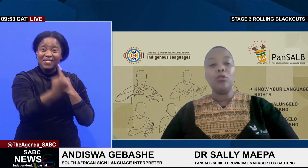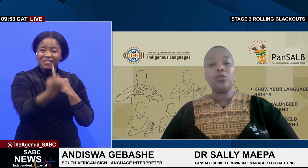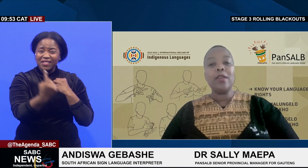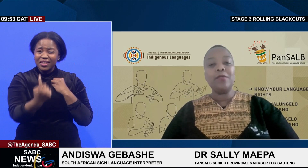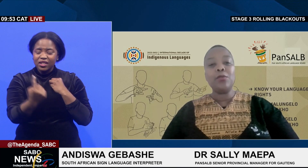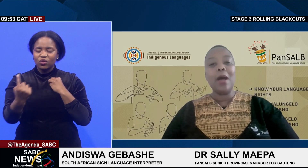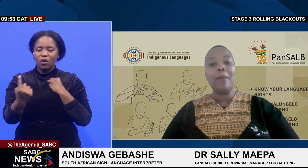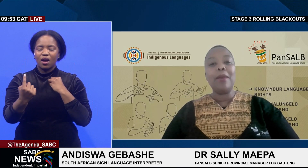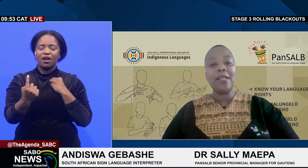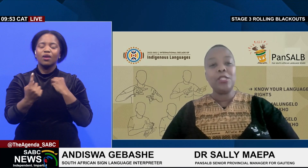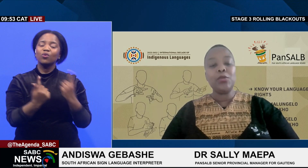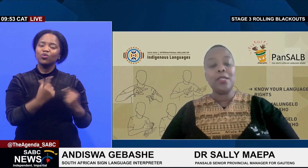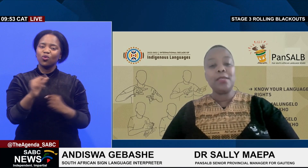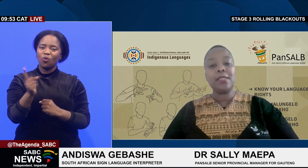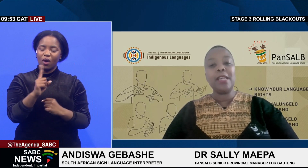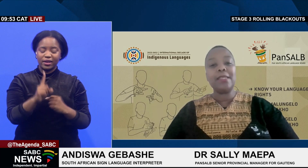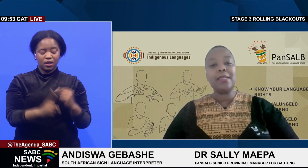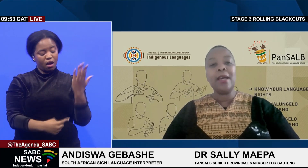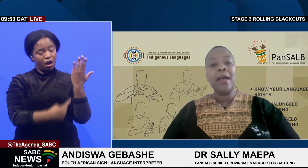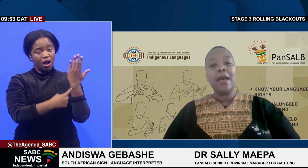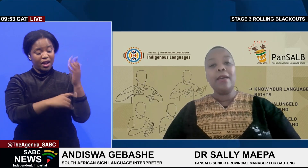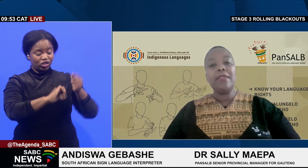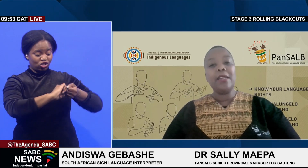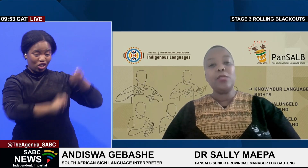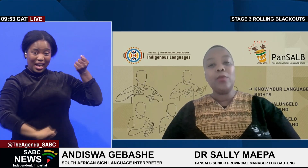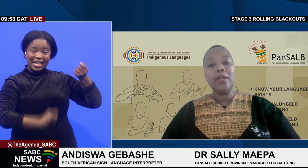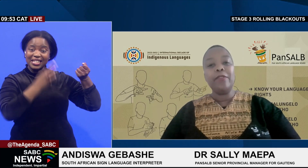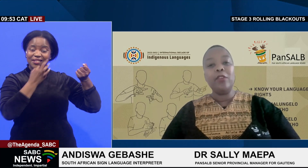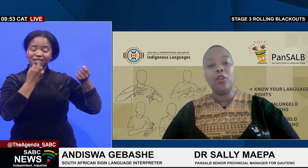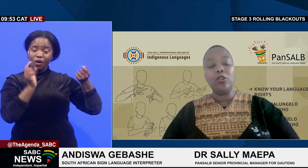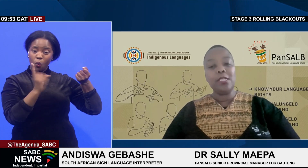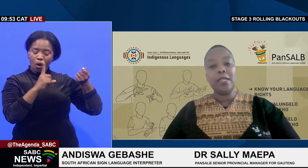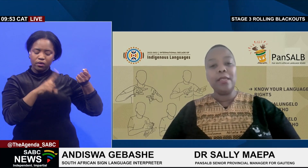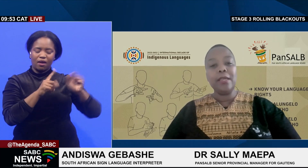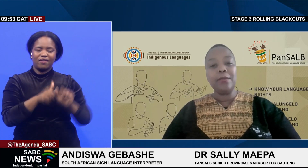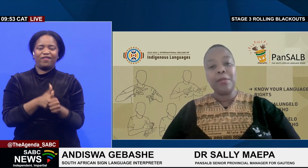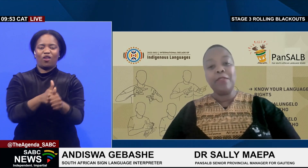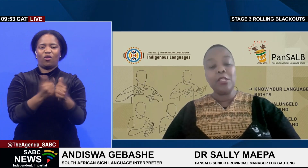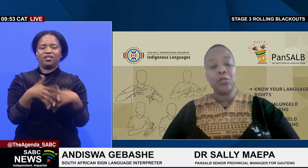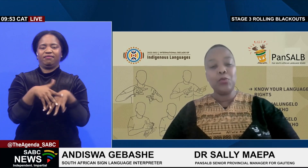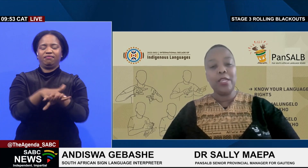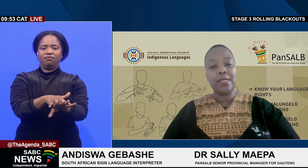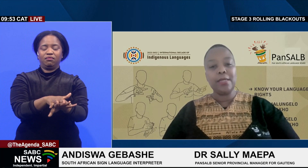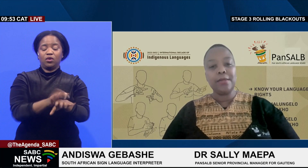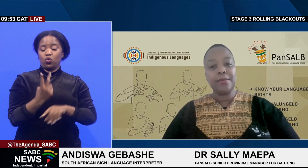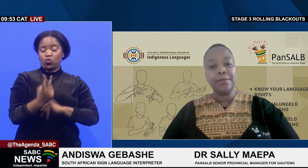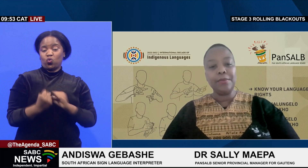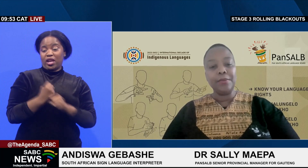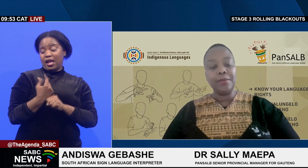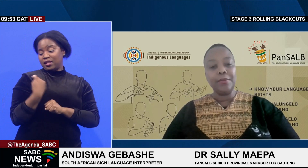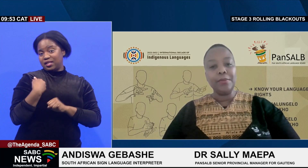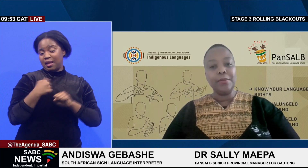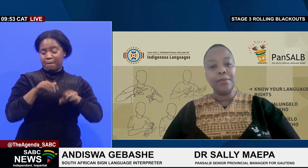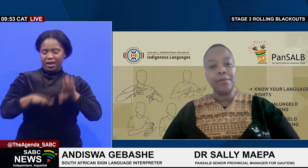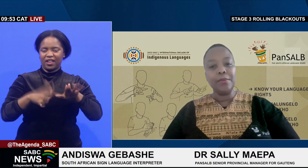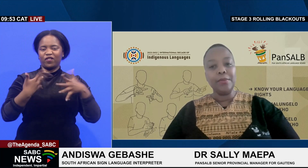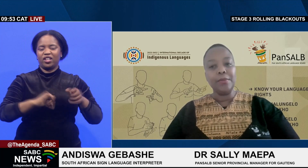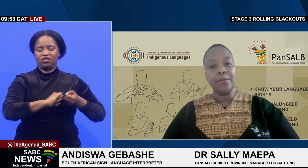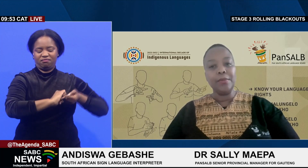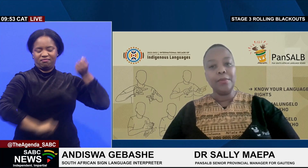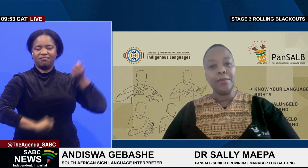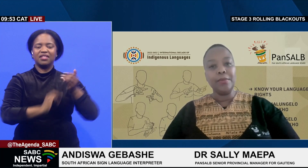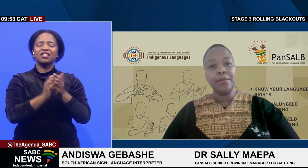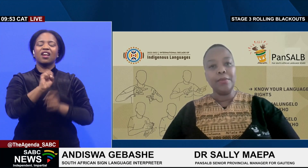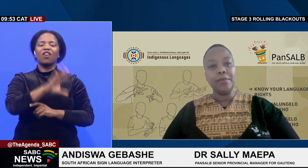will also have to abide to this charter that we have launched in the previous 2 years. So, Dr.